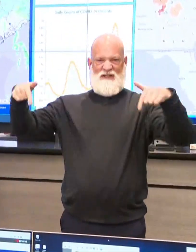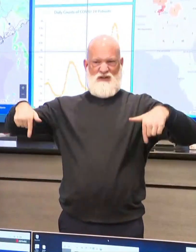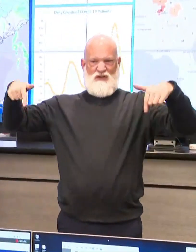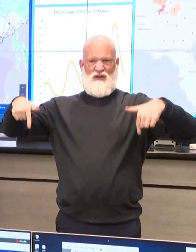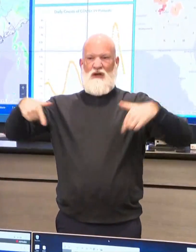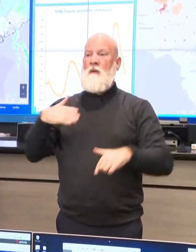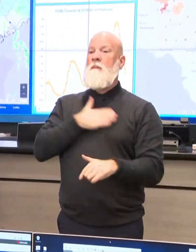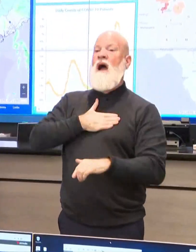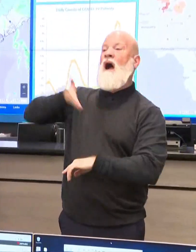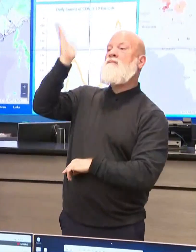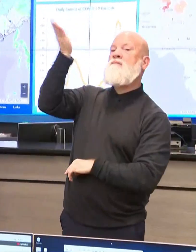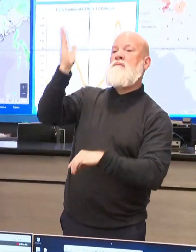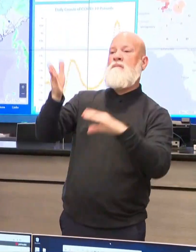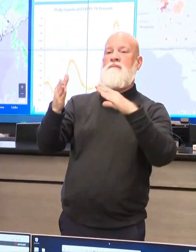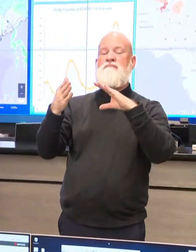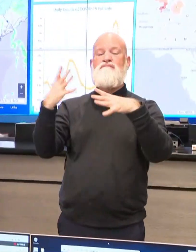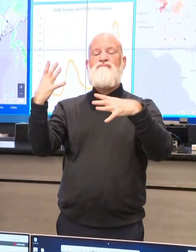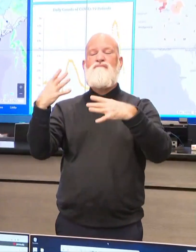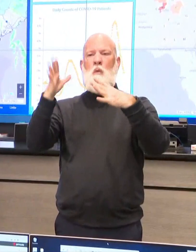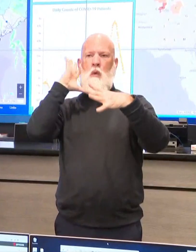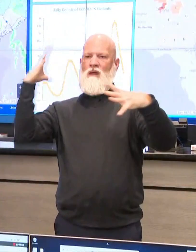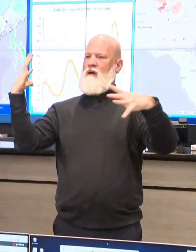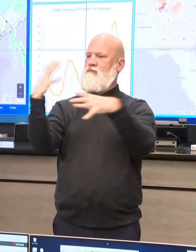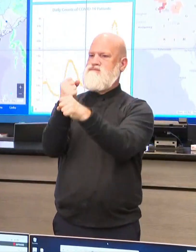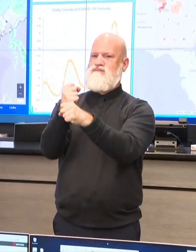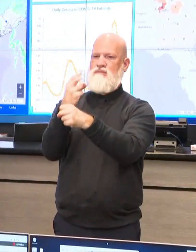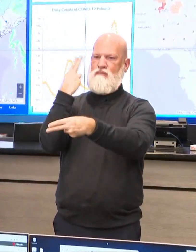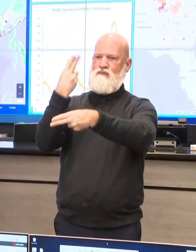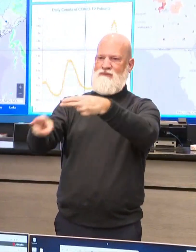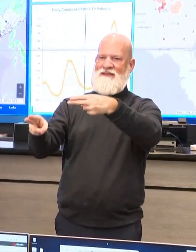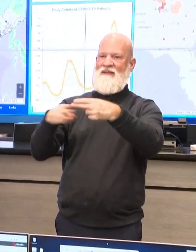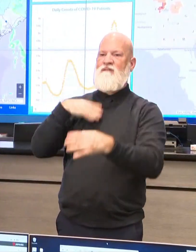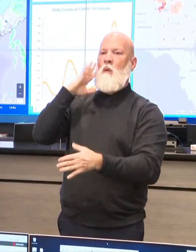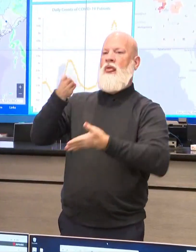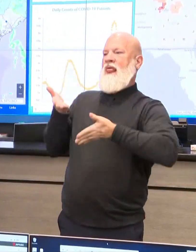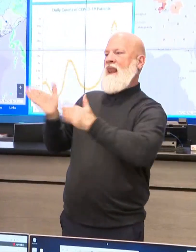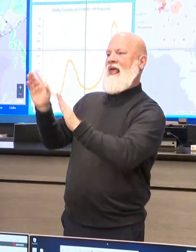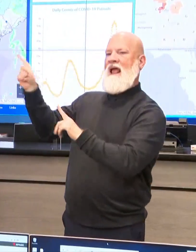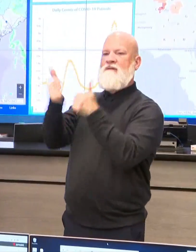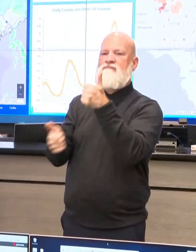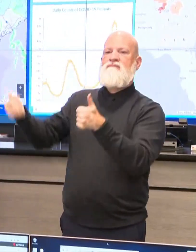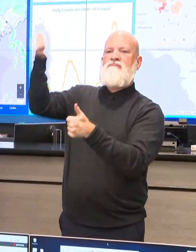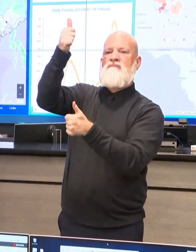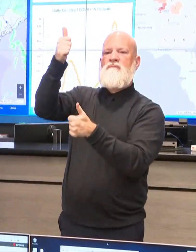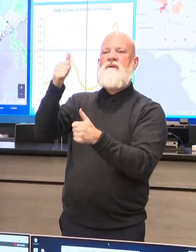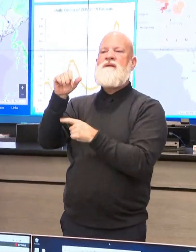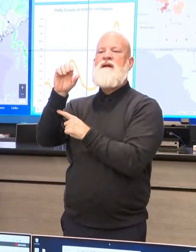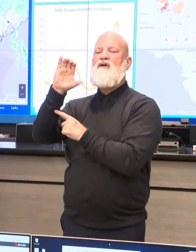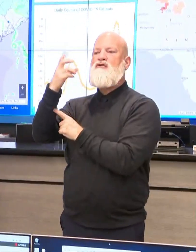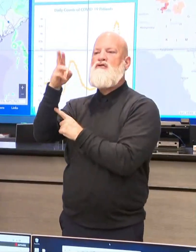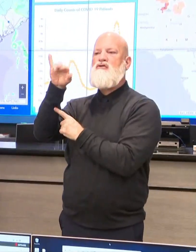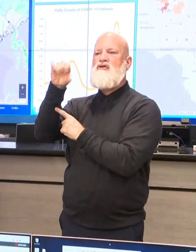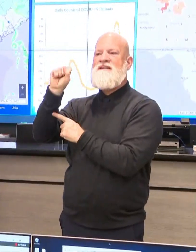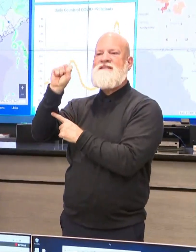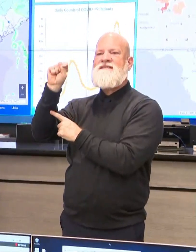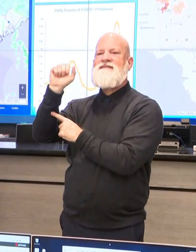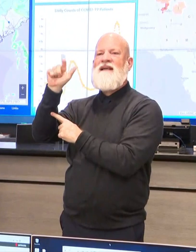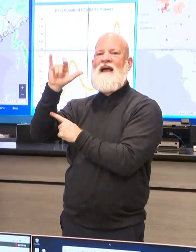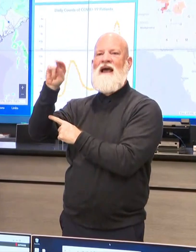Director Stallings can give me an update on our mass vaccination sites that have gone live